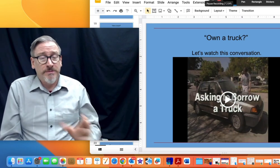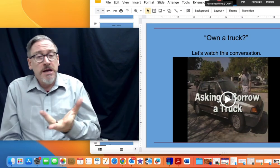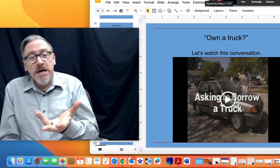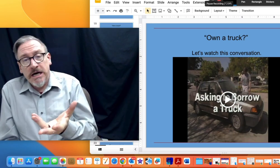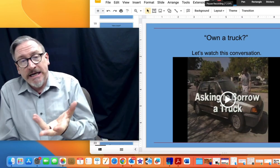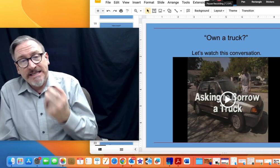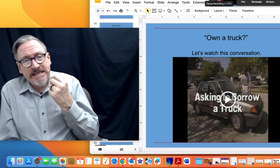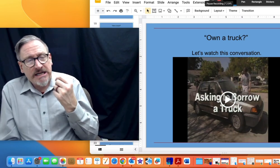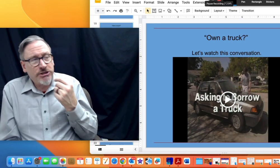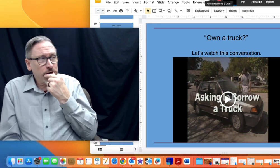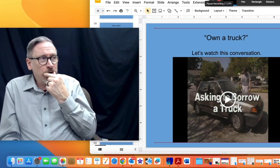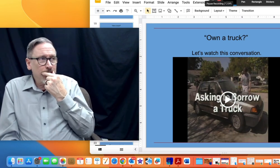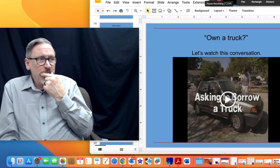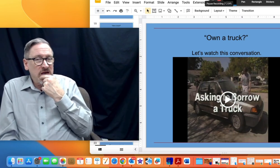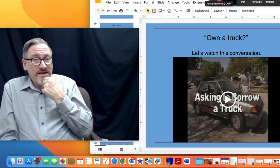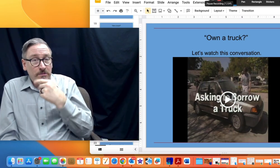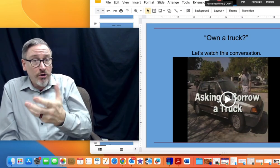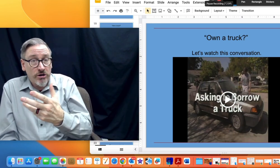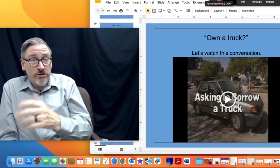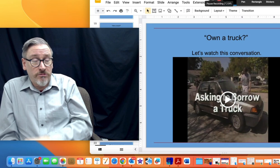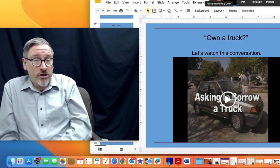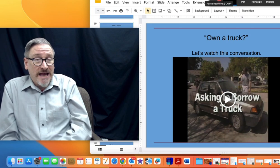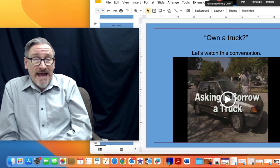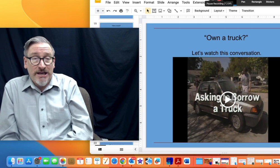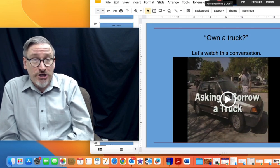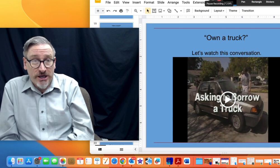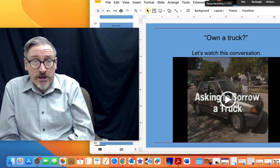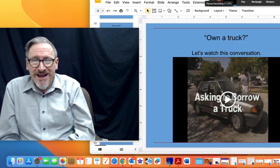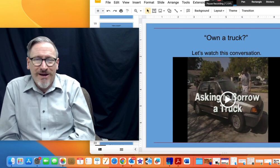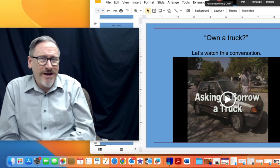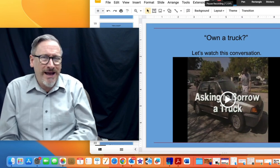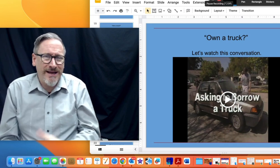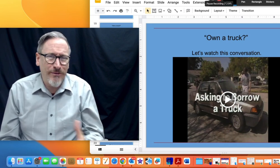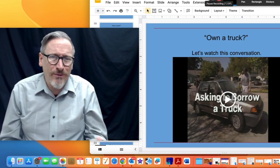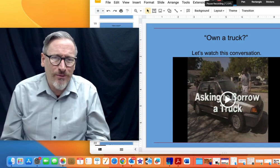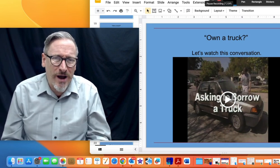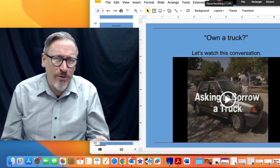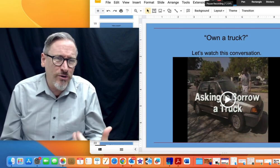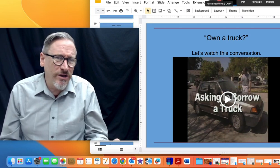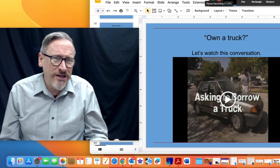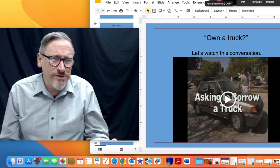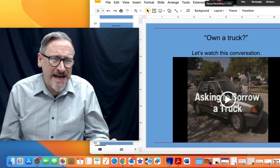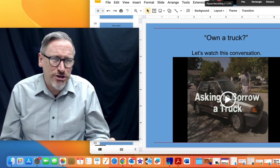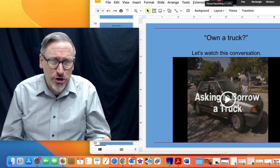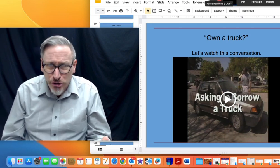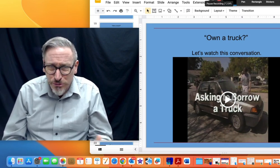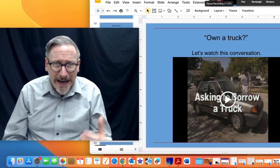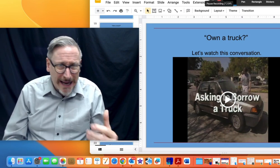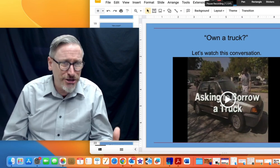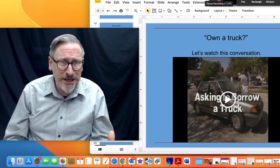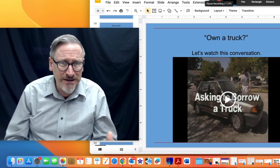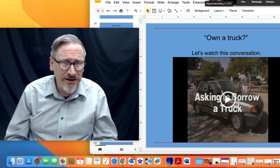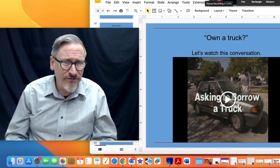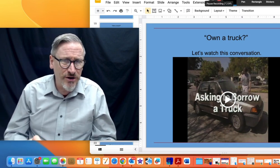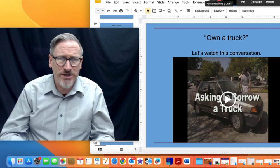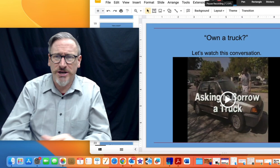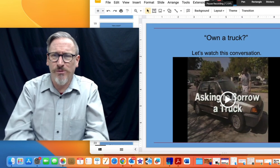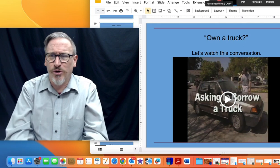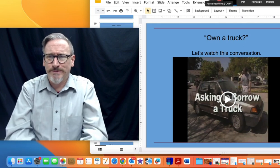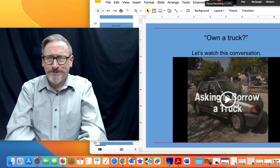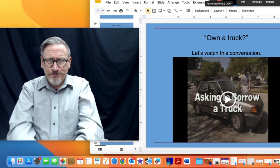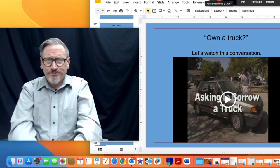decision. It's a term in the book called hedging. We don't really use that term hedging very